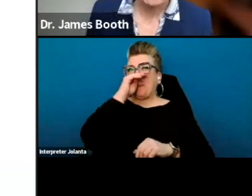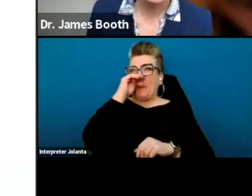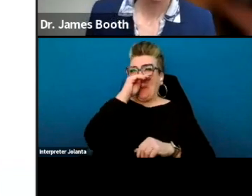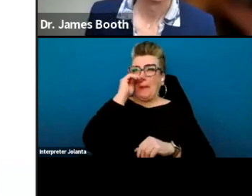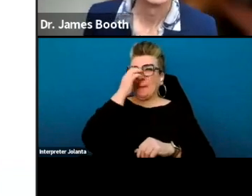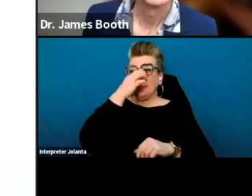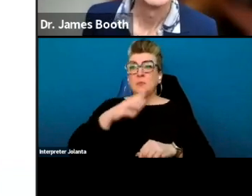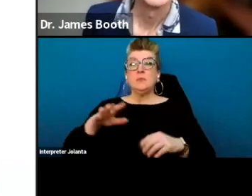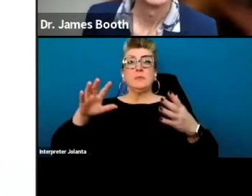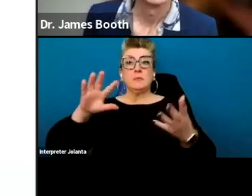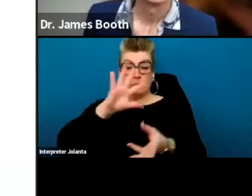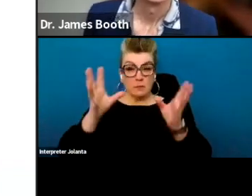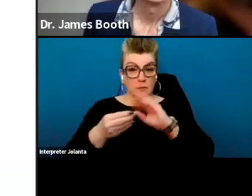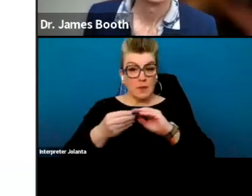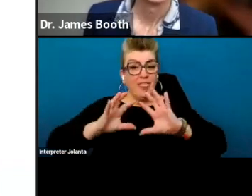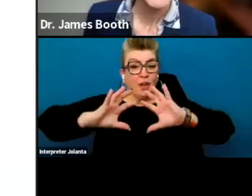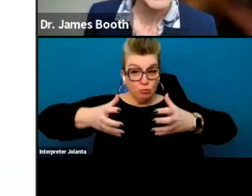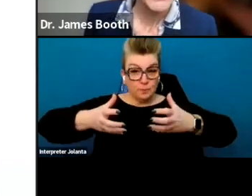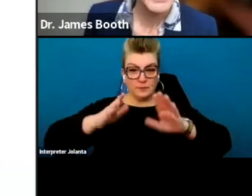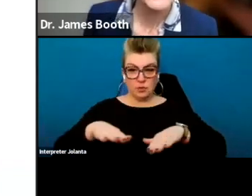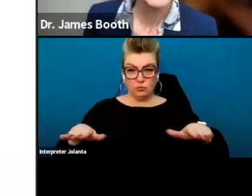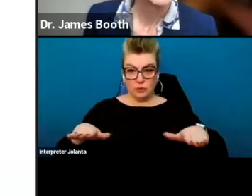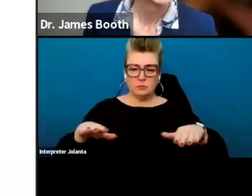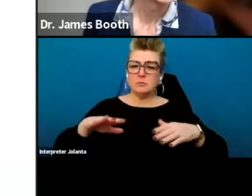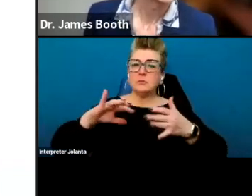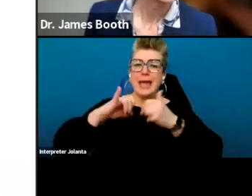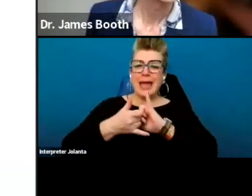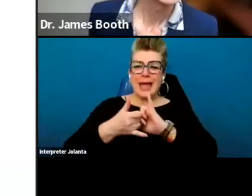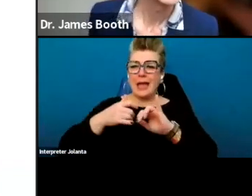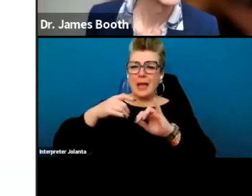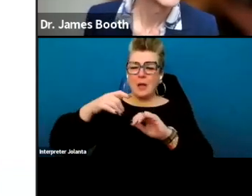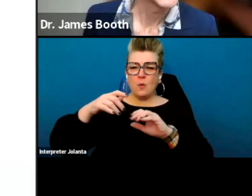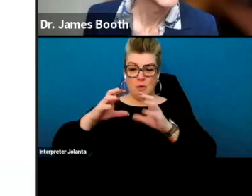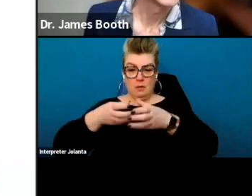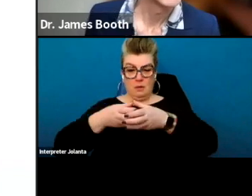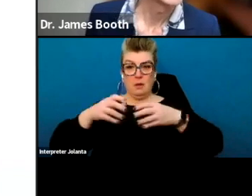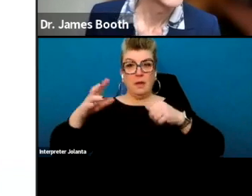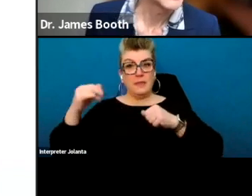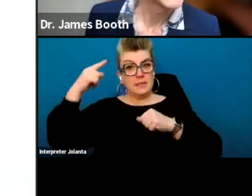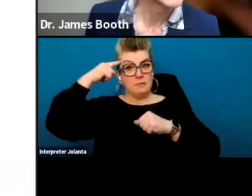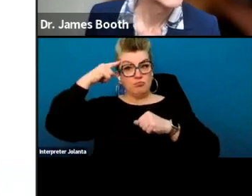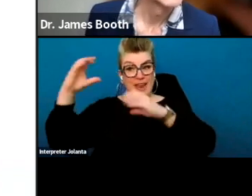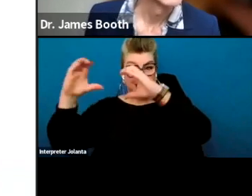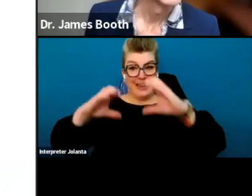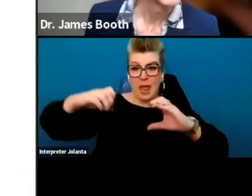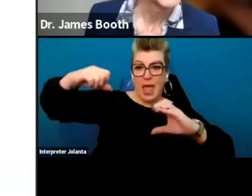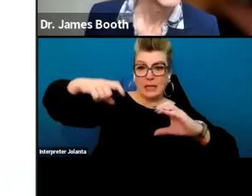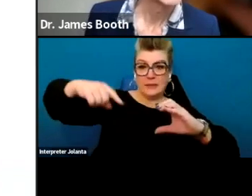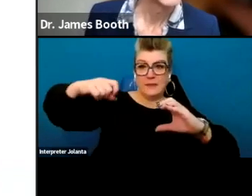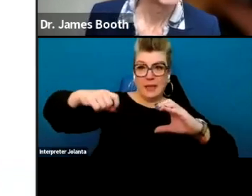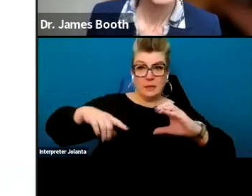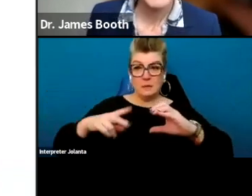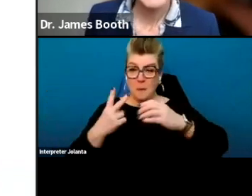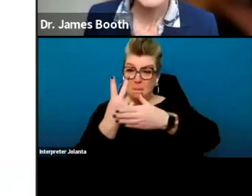the group in terms of activation. And what you can see here is that kind of both tasks kind